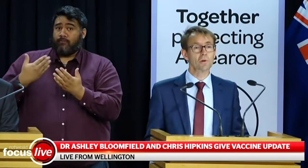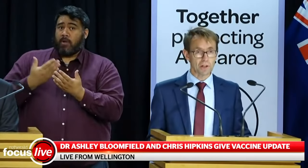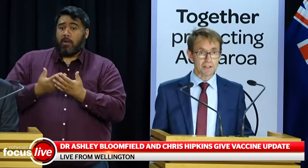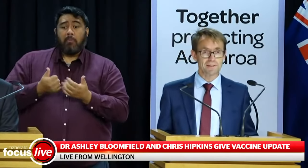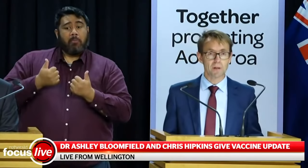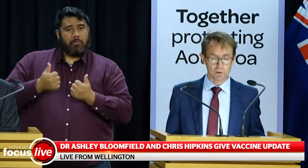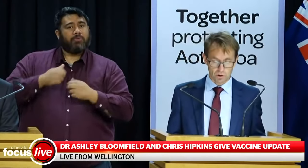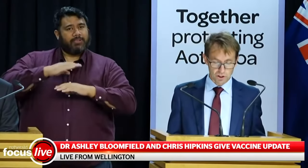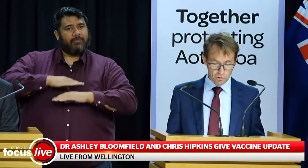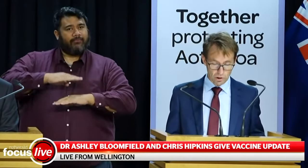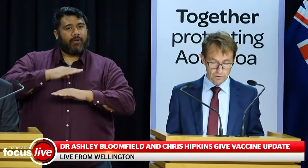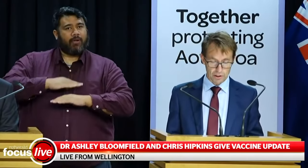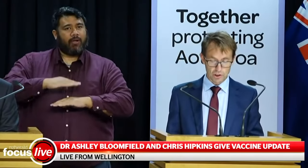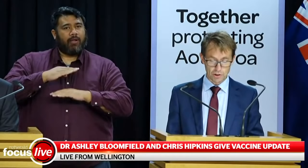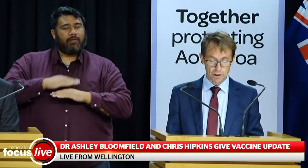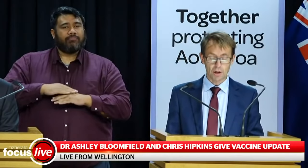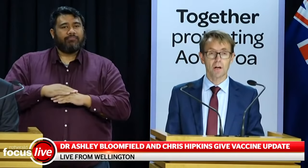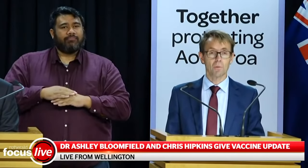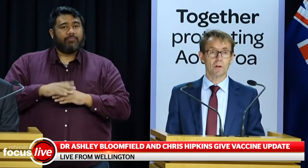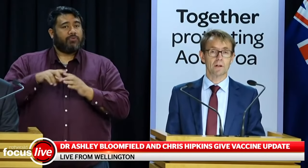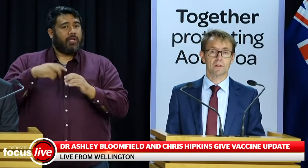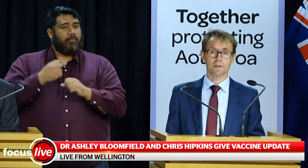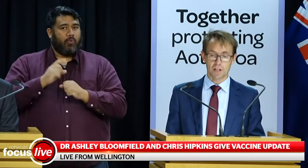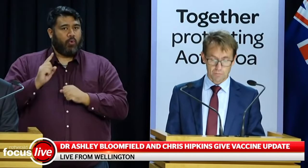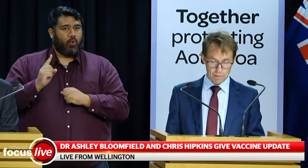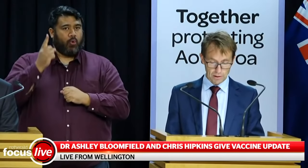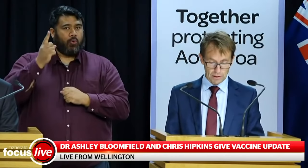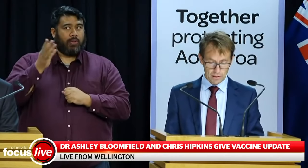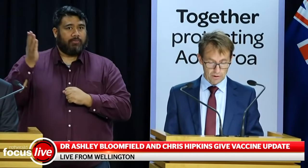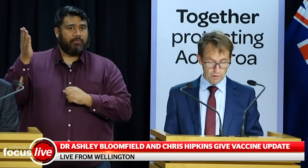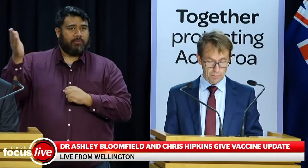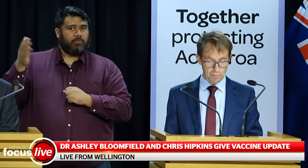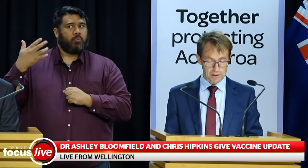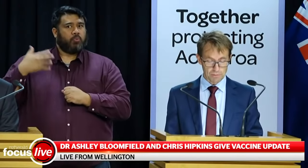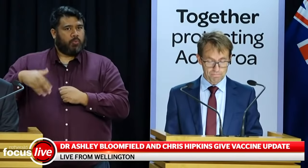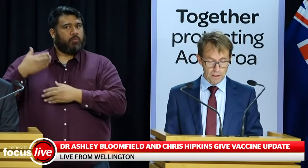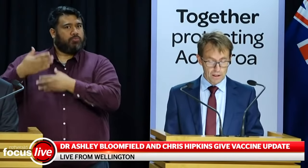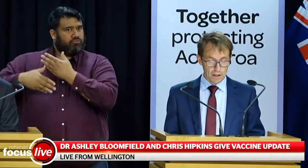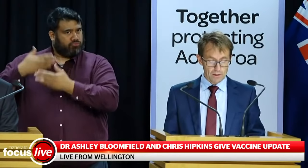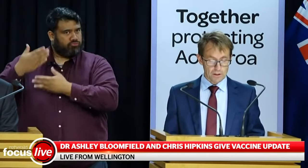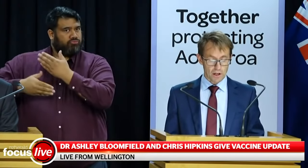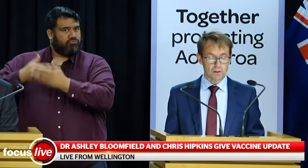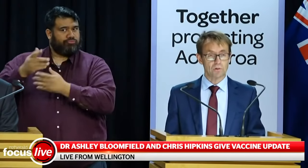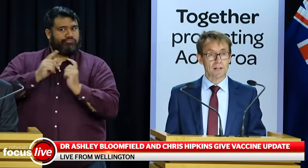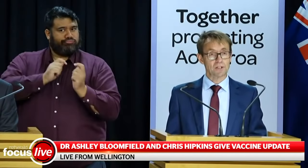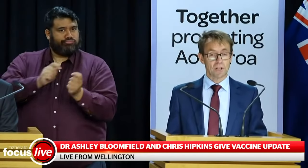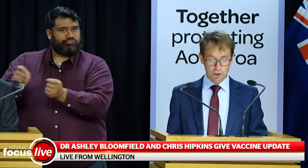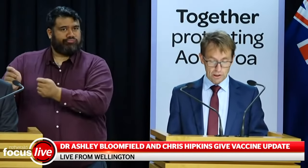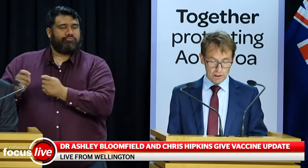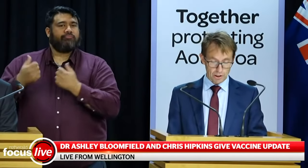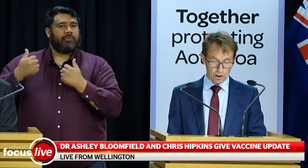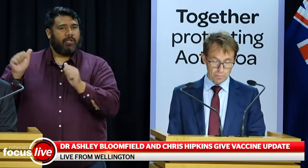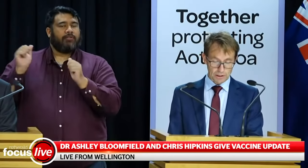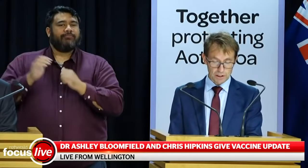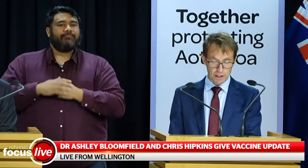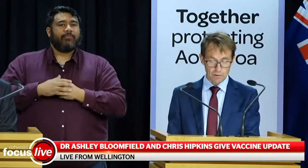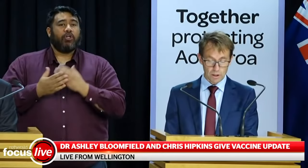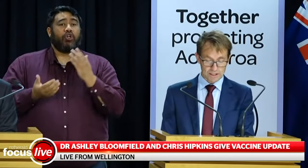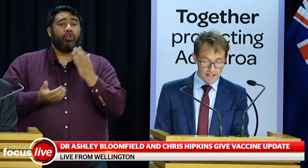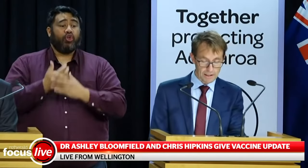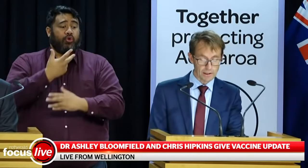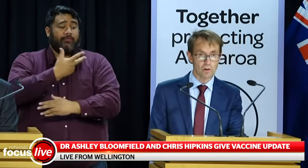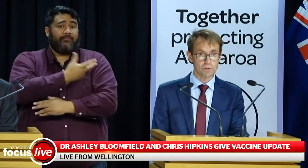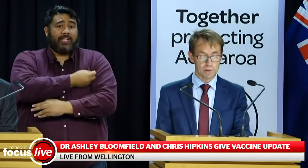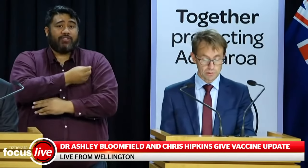shortly, including across the Auckland region, where things are rapidly gathering momentum. There's a new vaccination clinic opening today